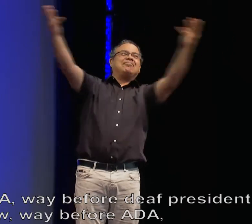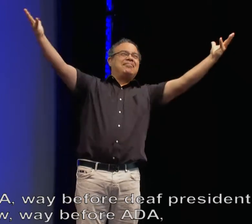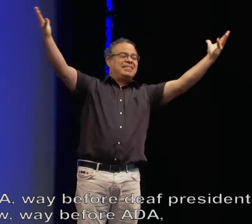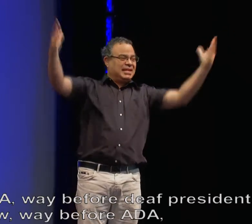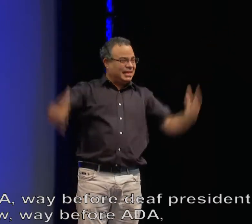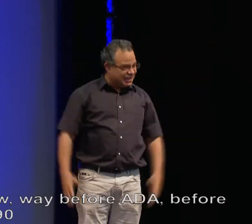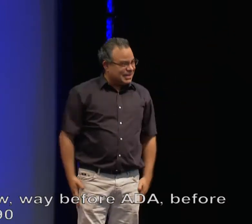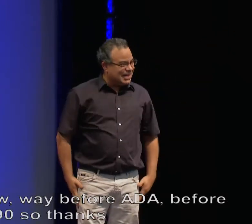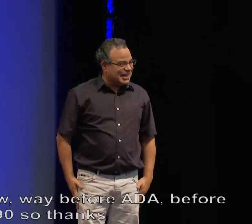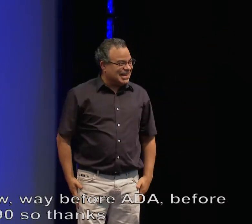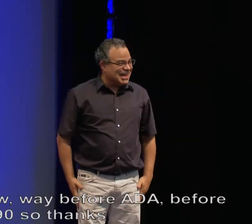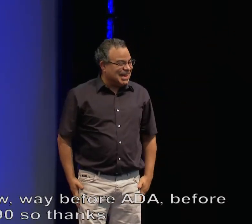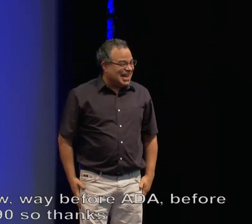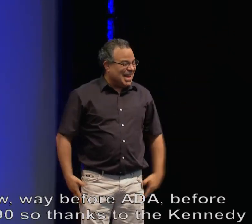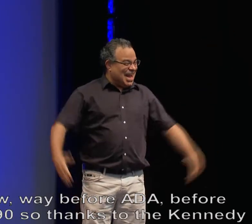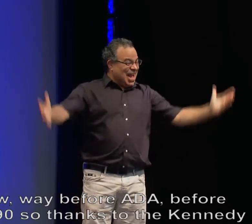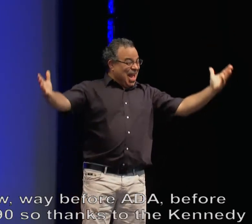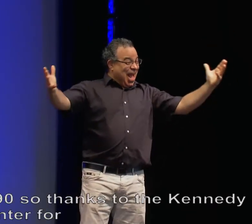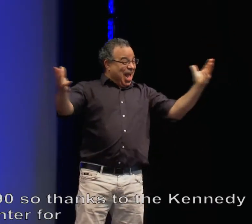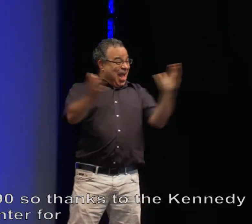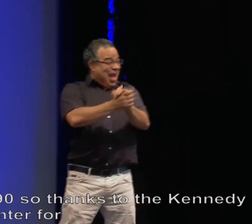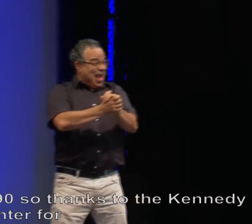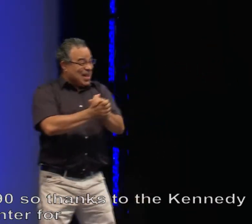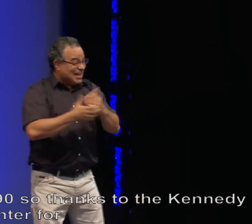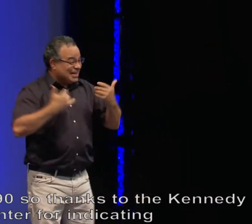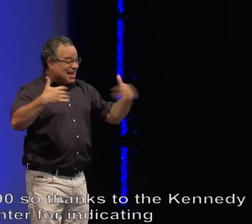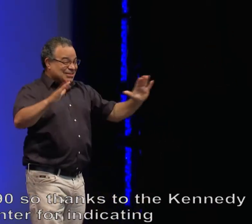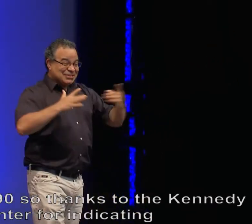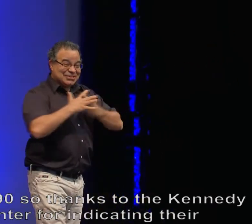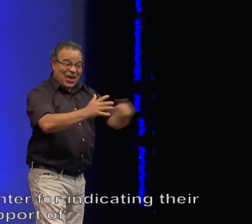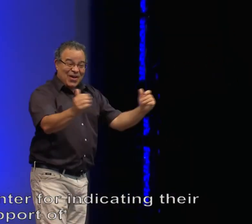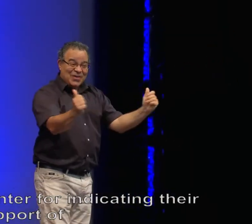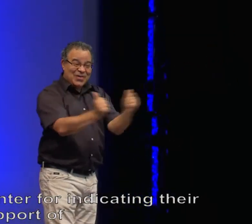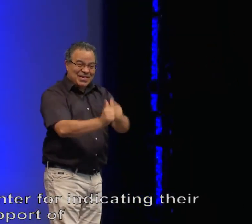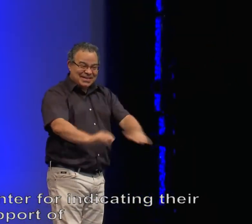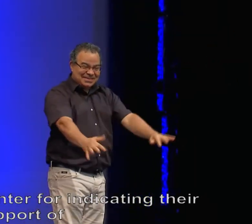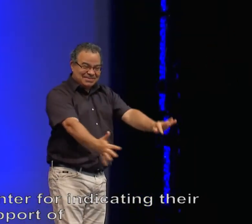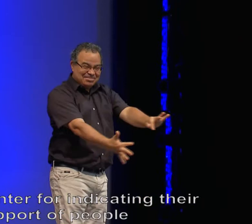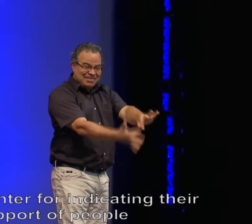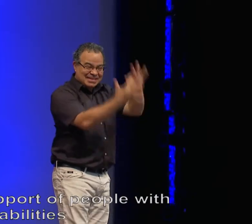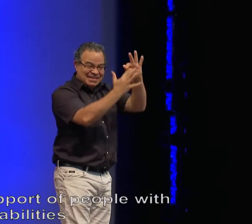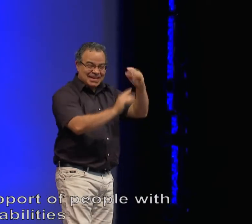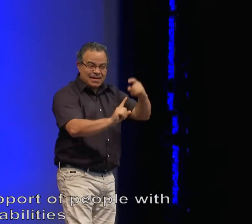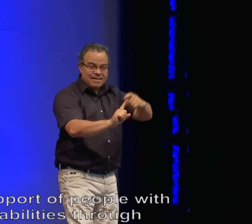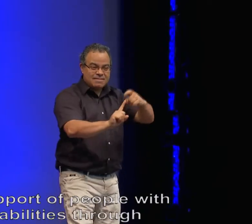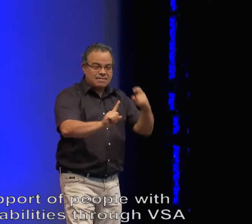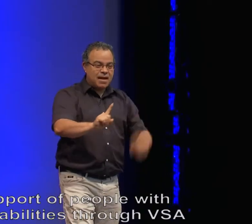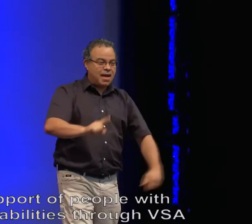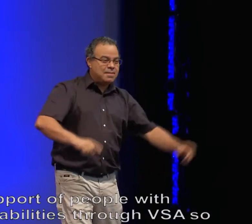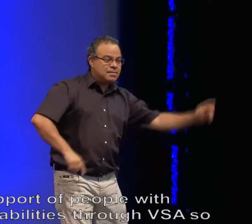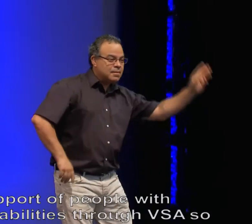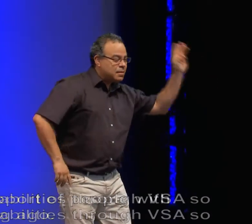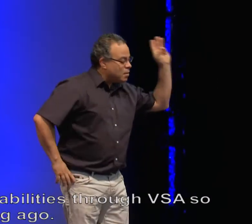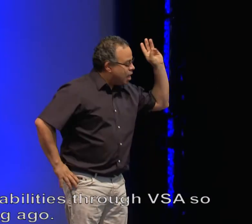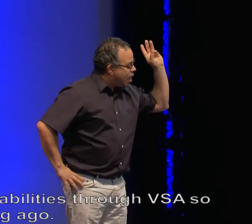for indicating their support of people with disabilities through VSA so long ago. Let's get started with our